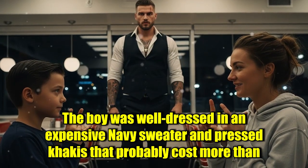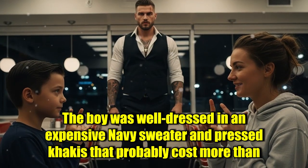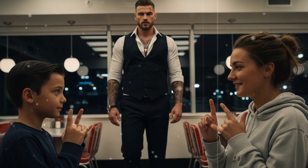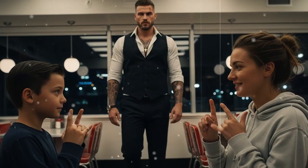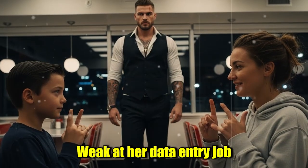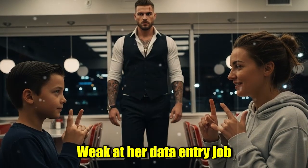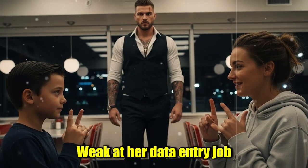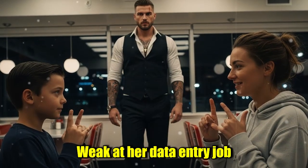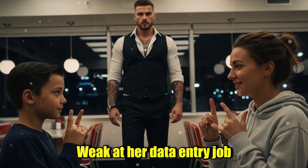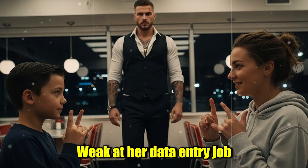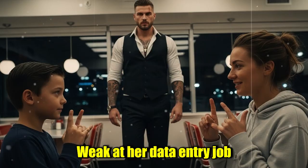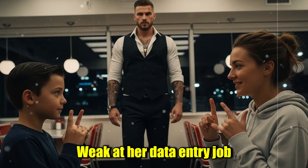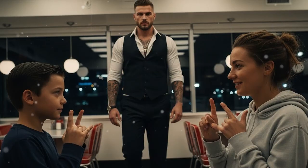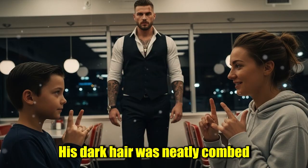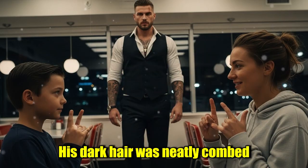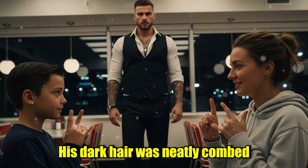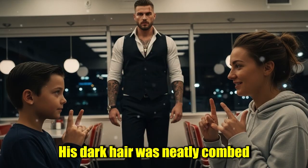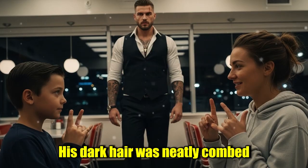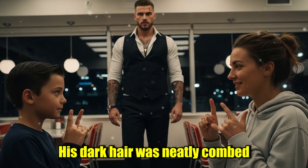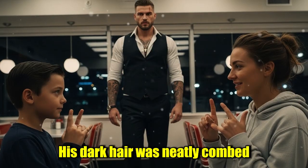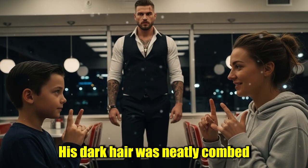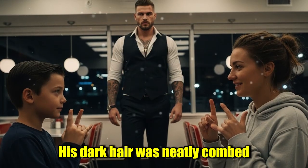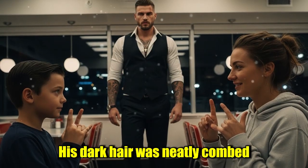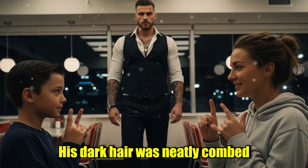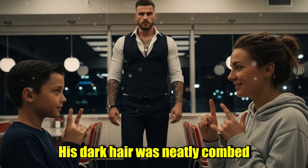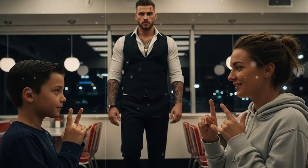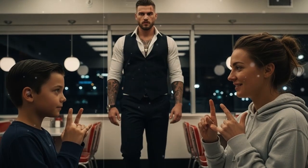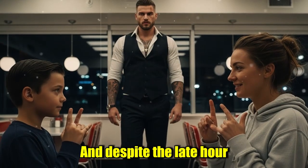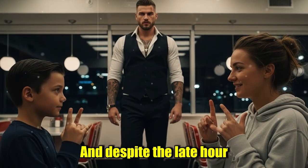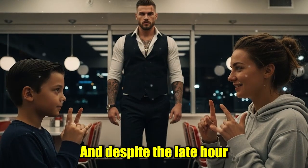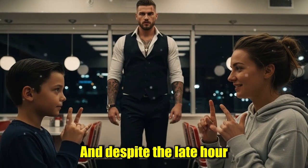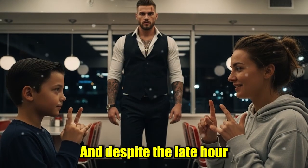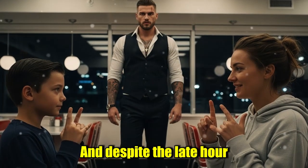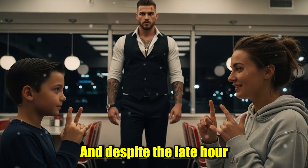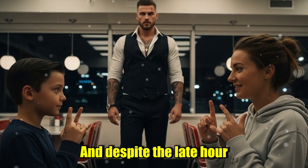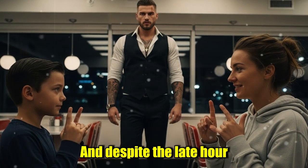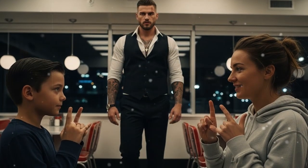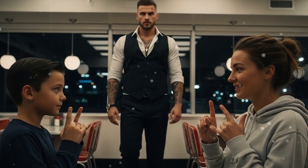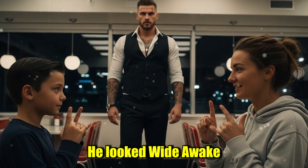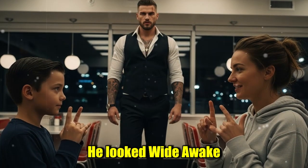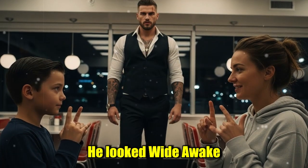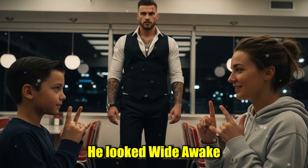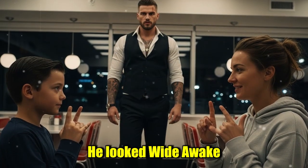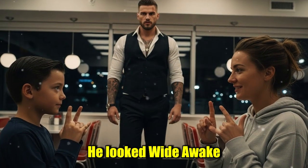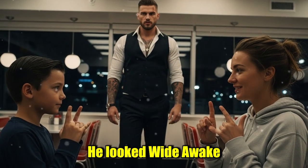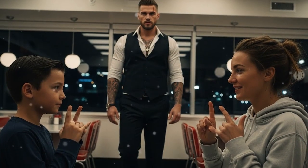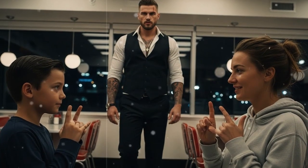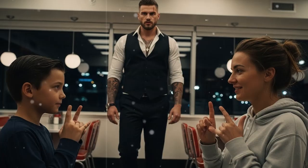in a week at her data entry job. His dark hair was neatly combed, and despite the late hour, he looked wide awake. But